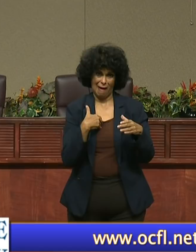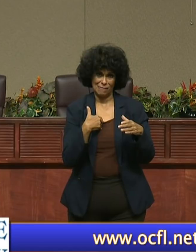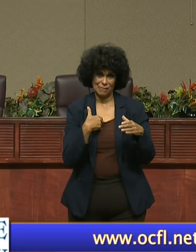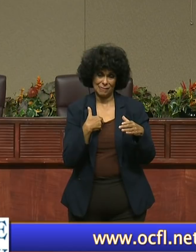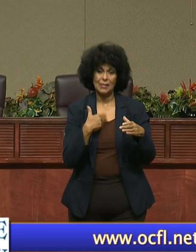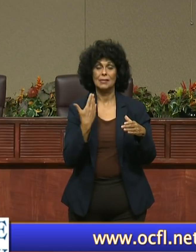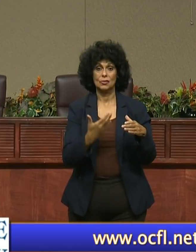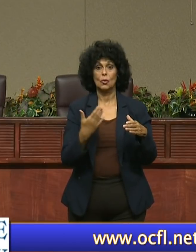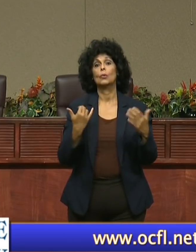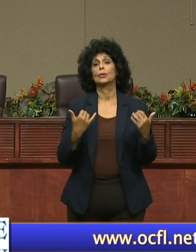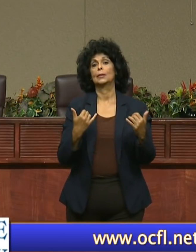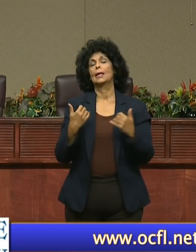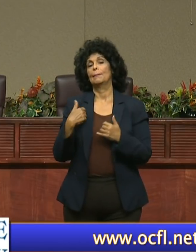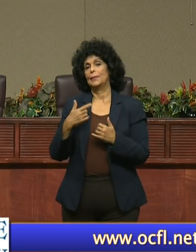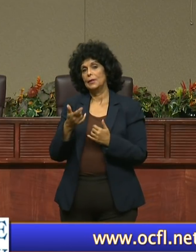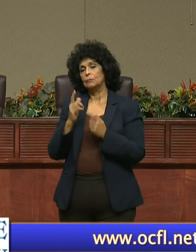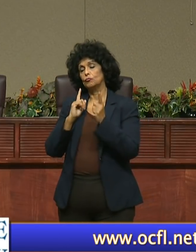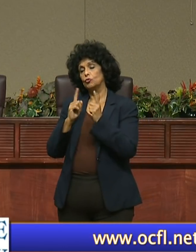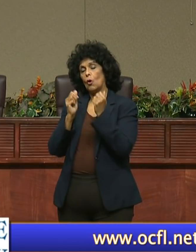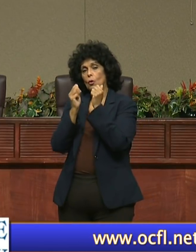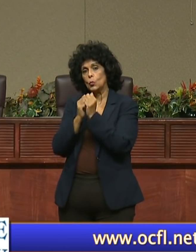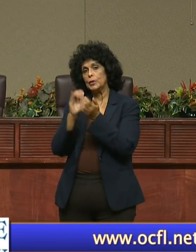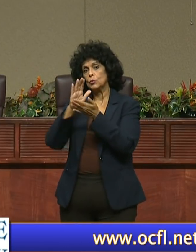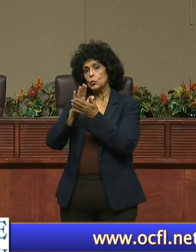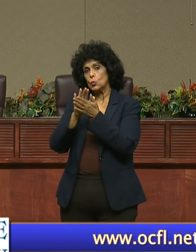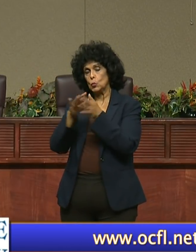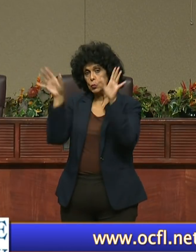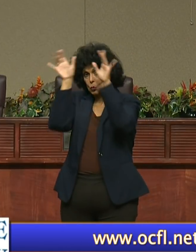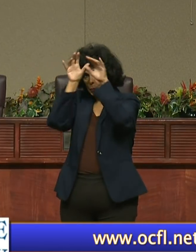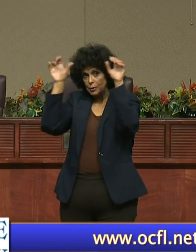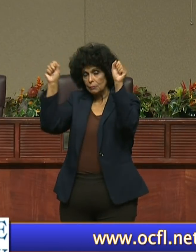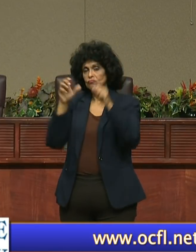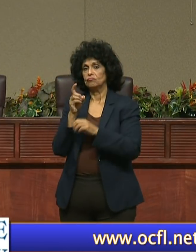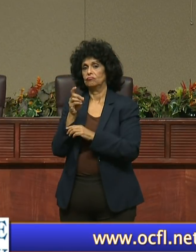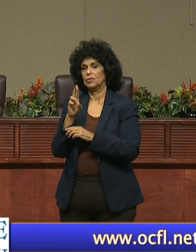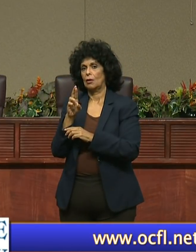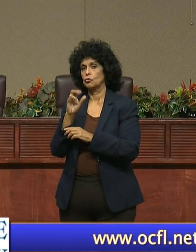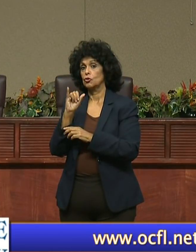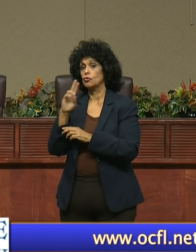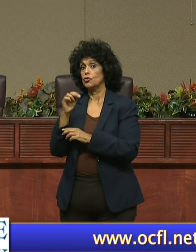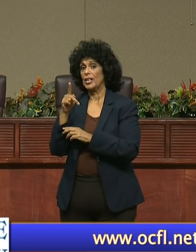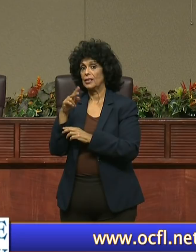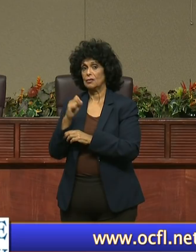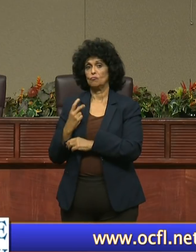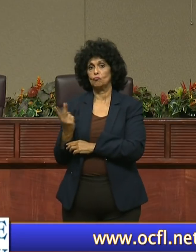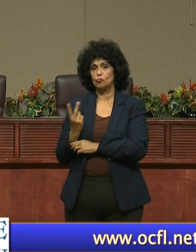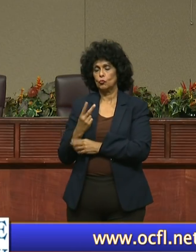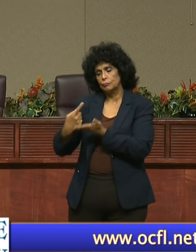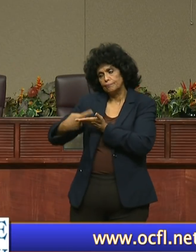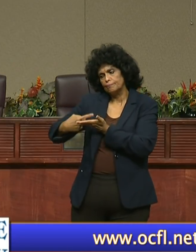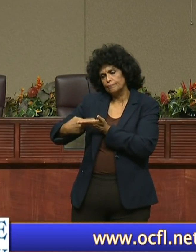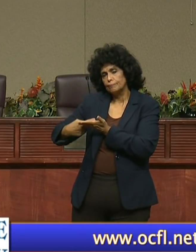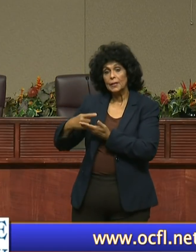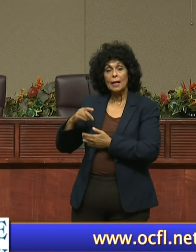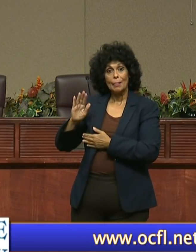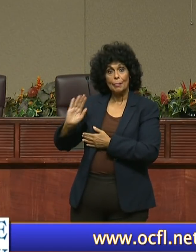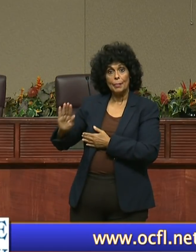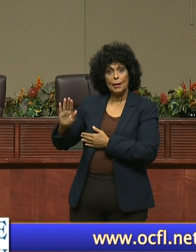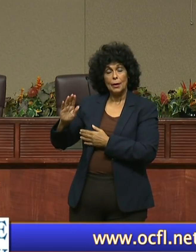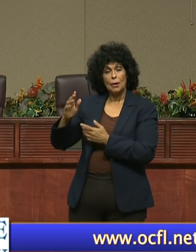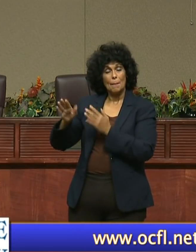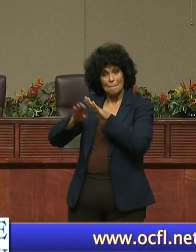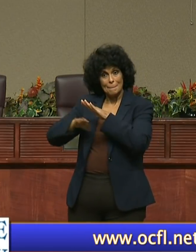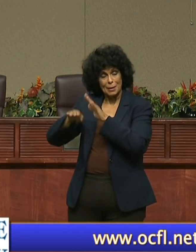school superintendent, Dr. Jenkins, that the underlying goal that they have is